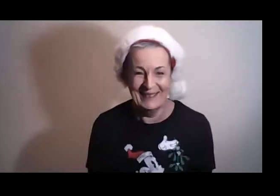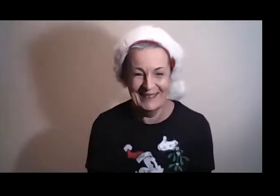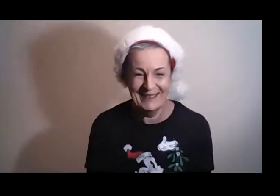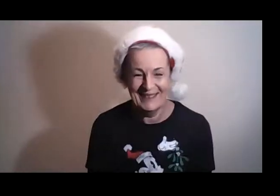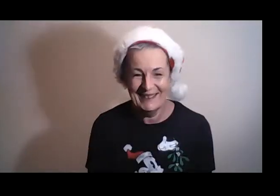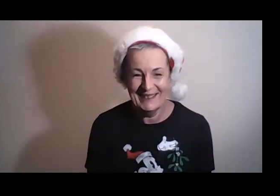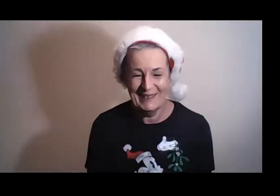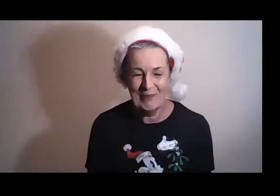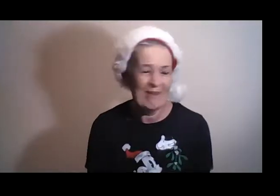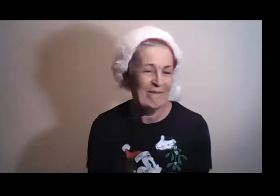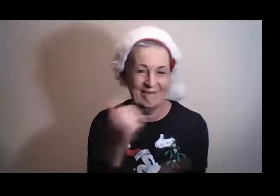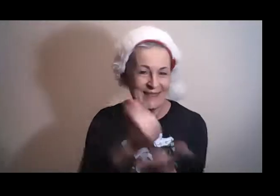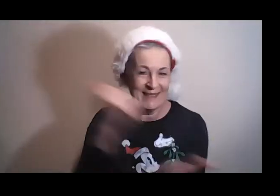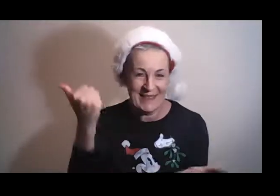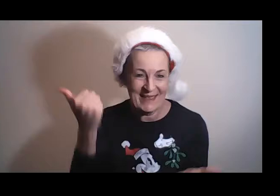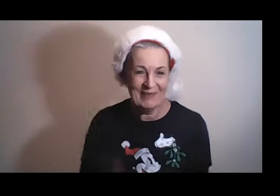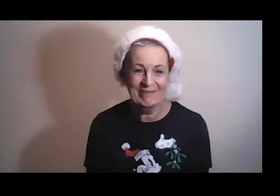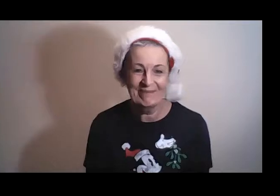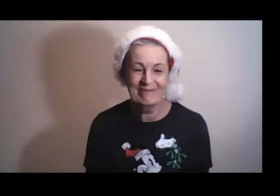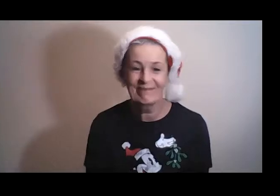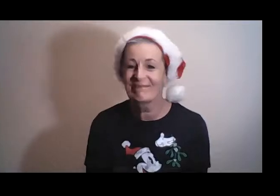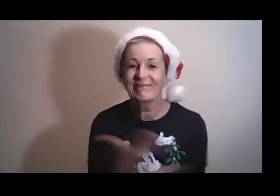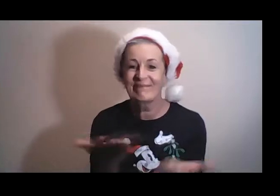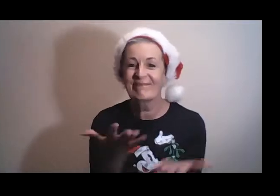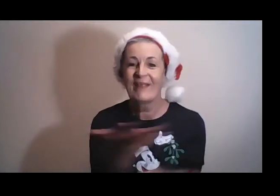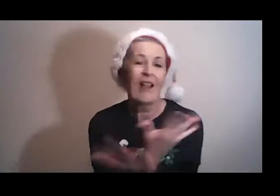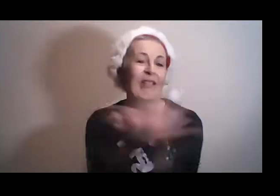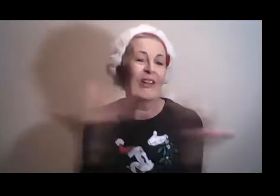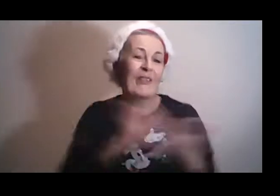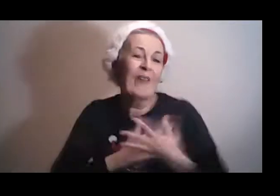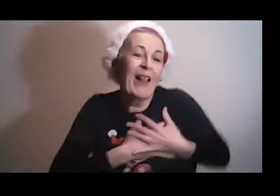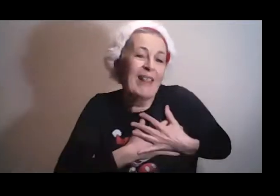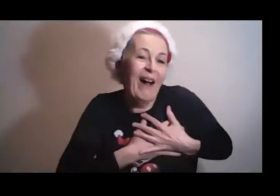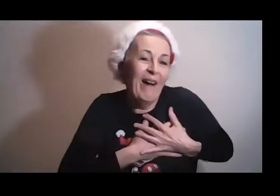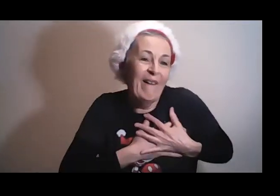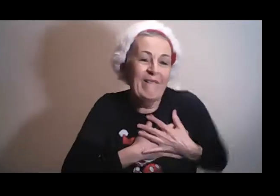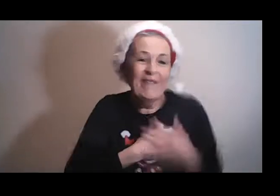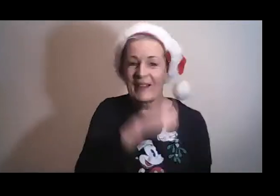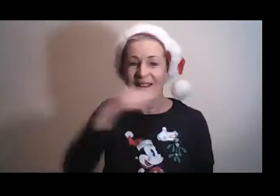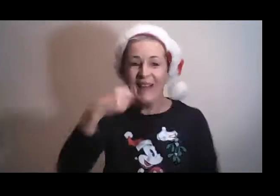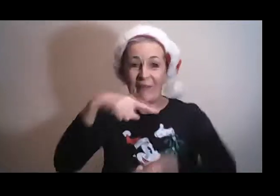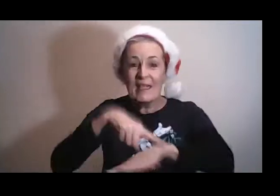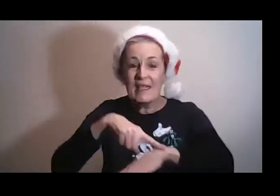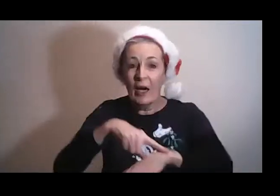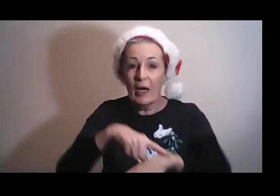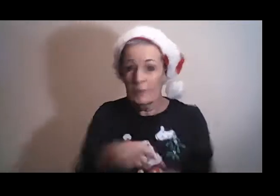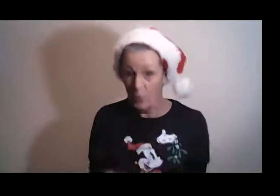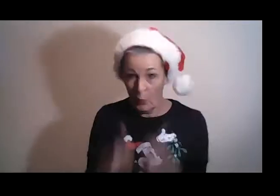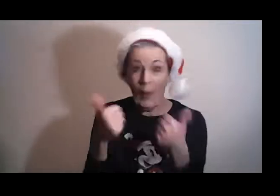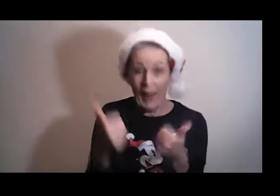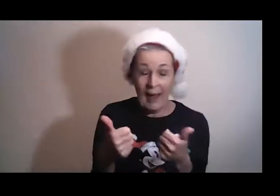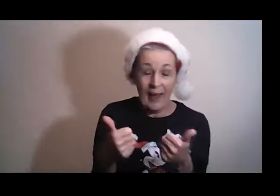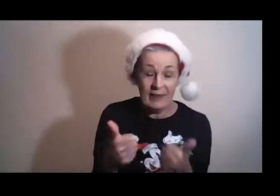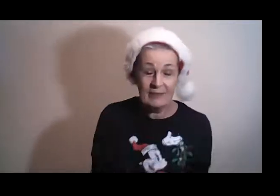That would be wonderful. Lots of love, everybody. Have a lovely time. Do the best you can in your